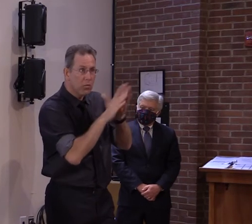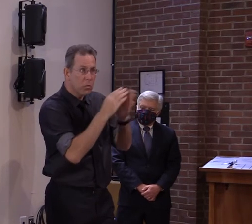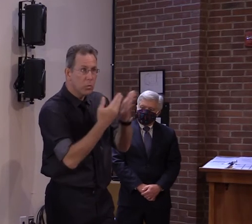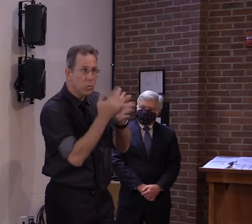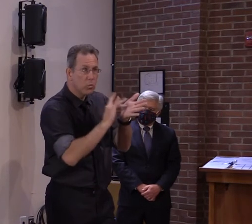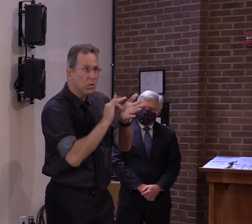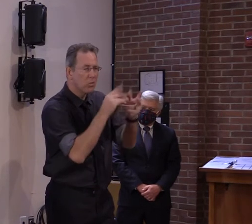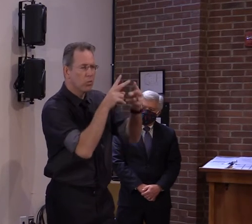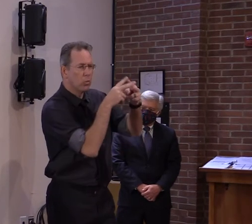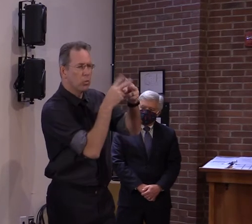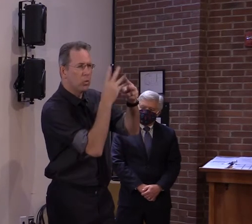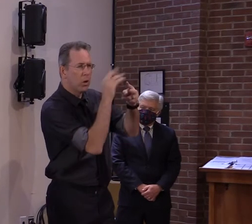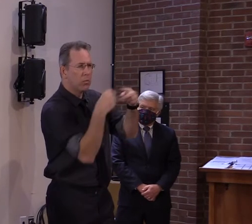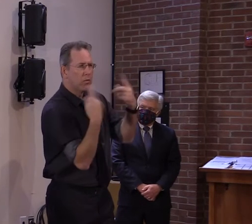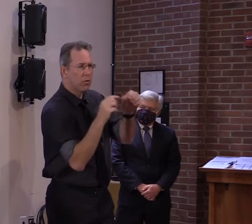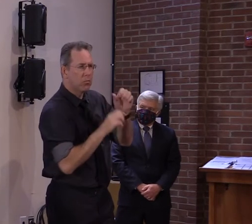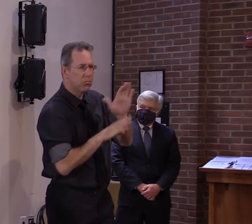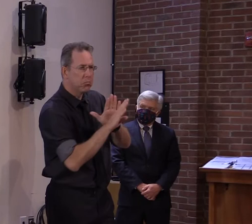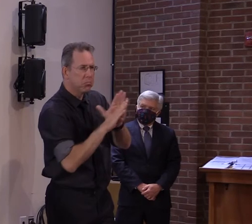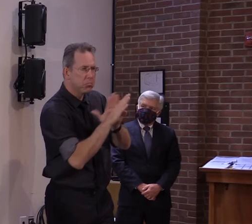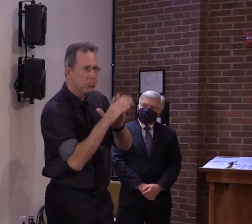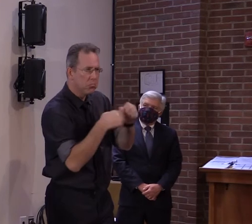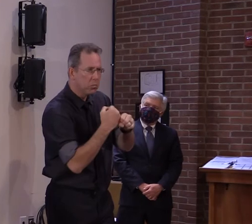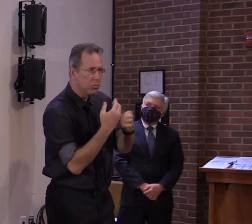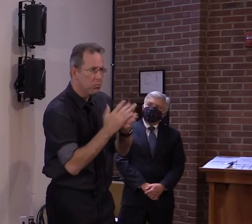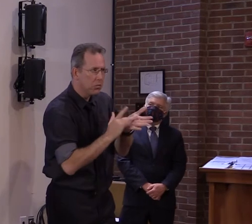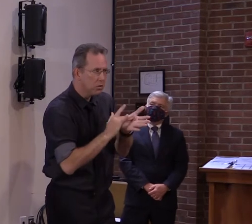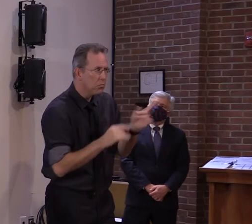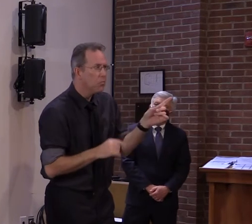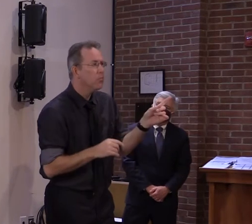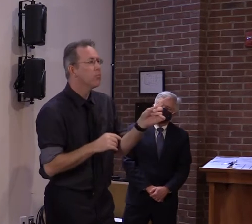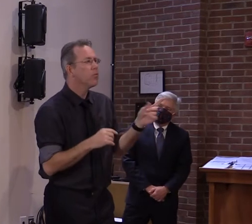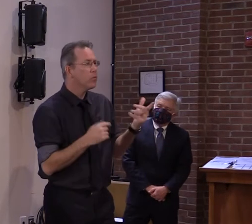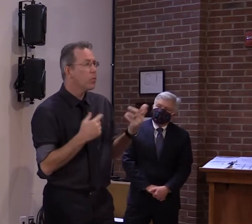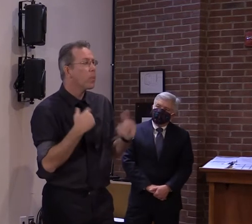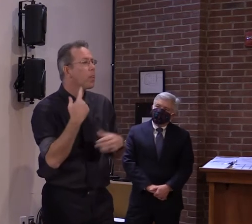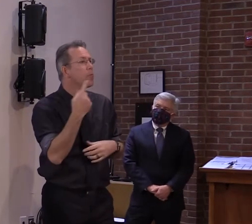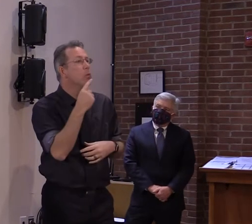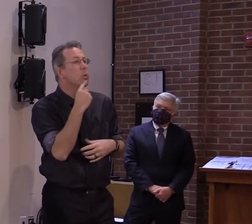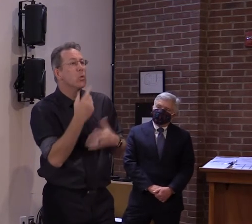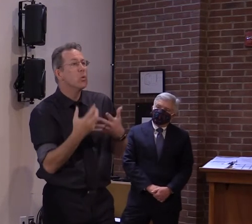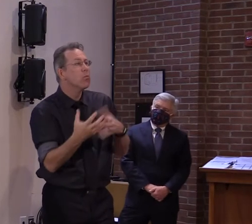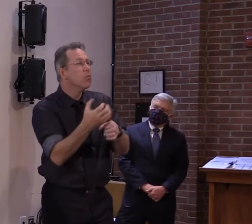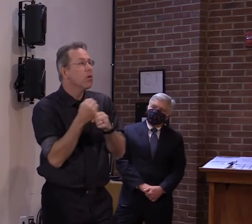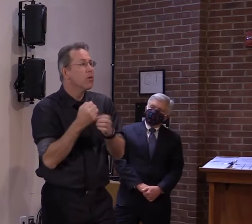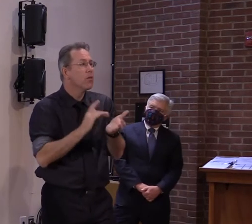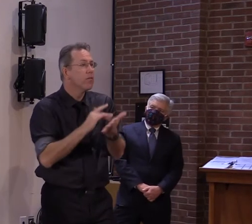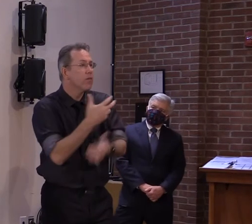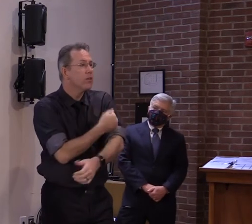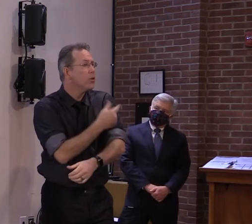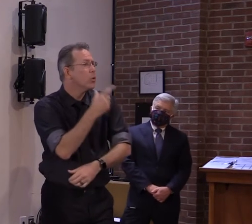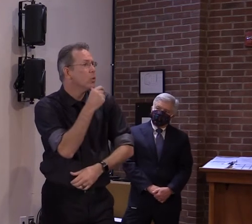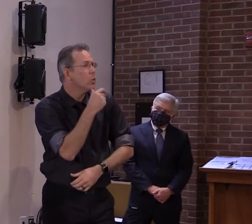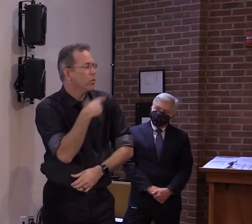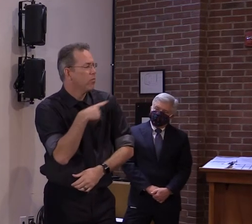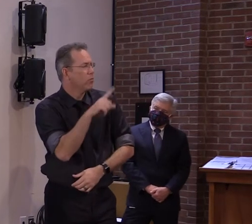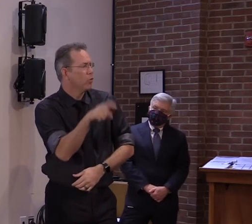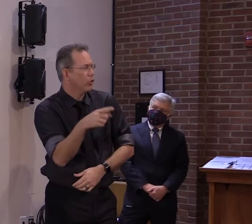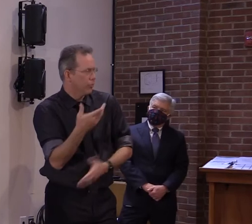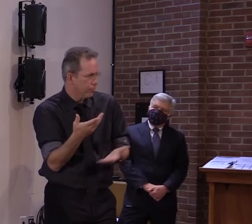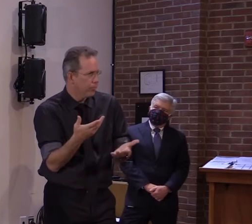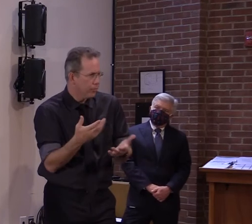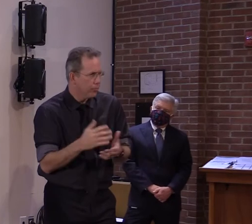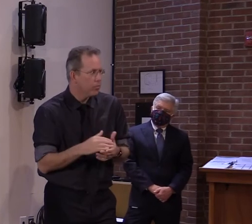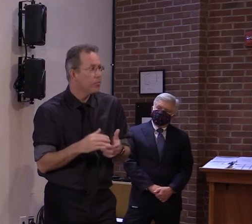sort of prioritization scheme. So I can tell you how that stands today, but it is subject to perhaps